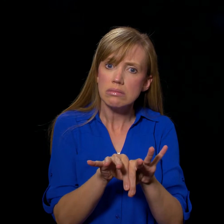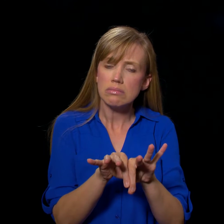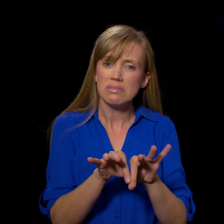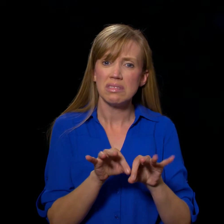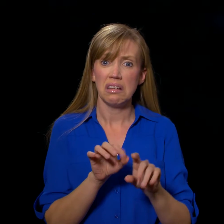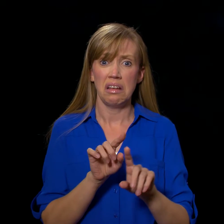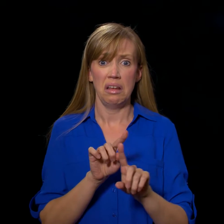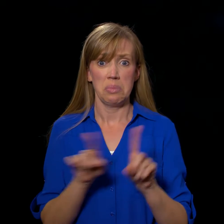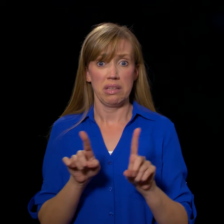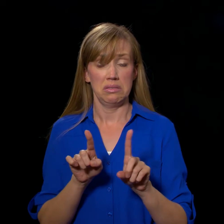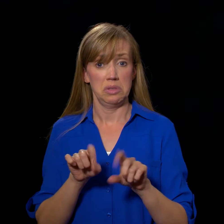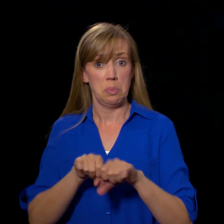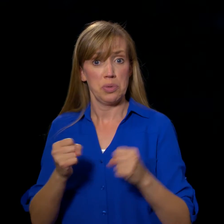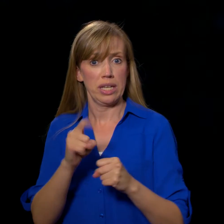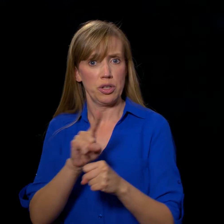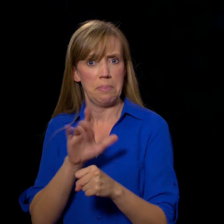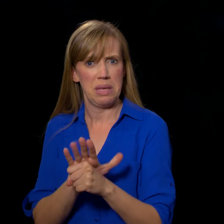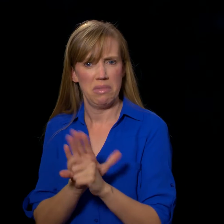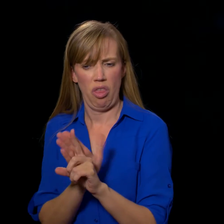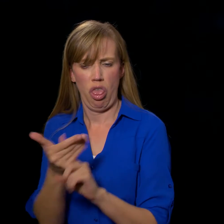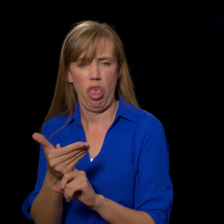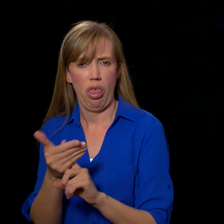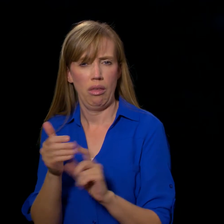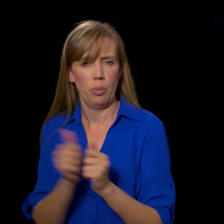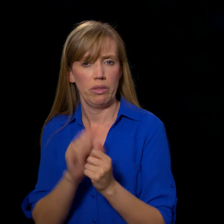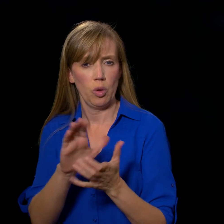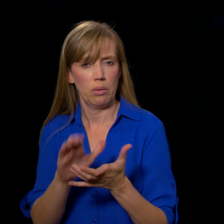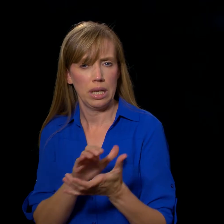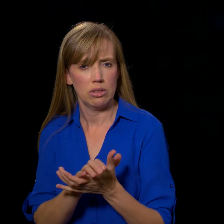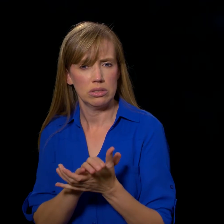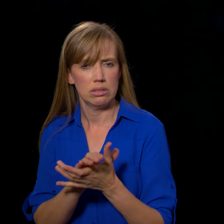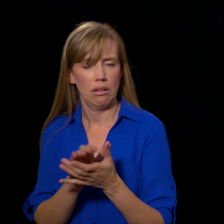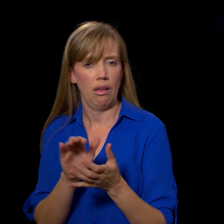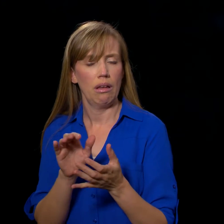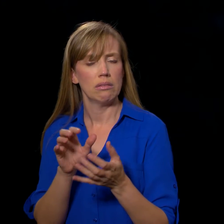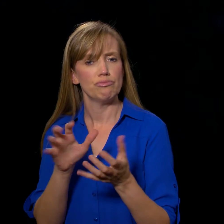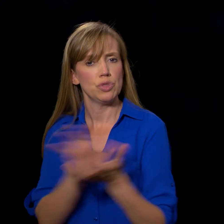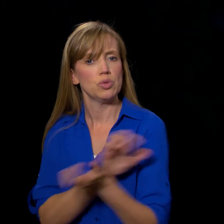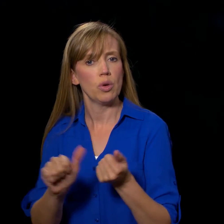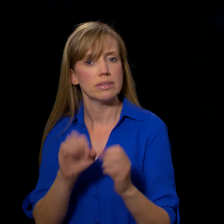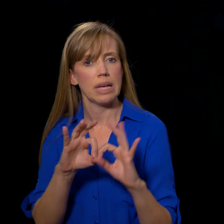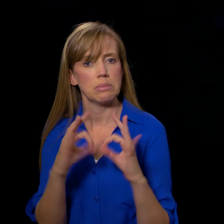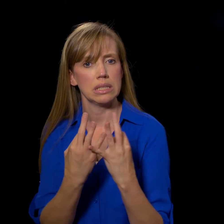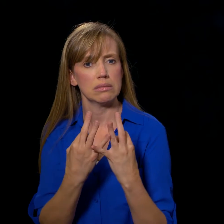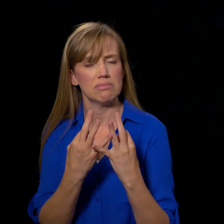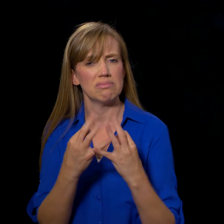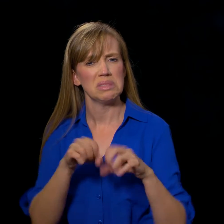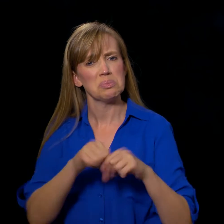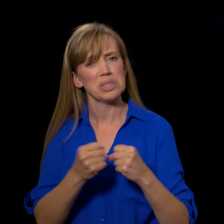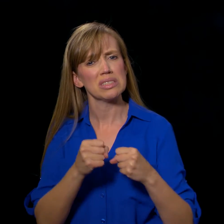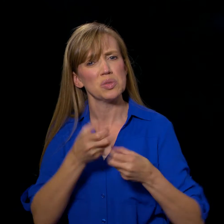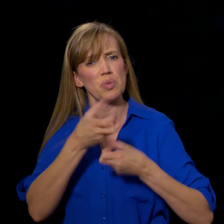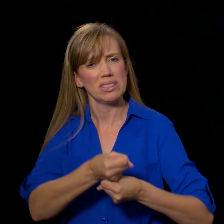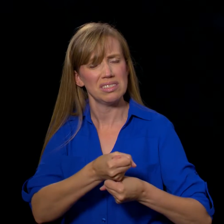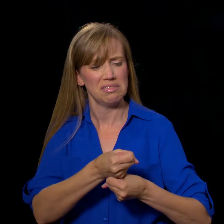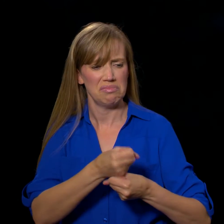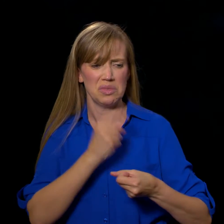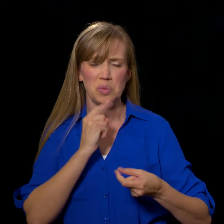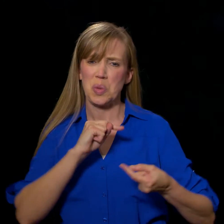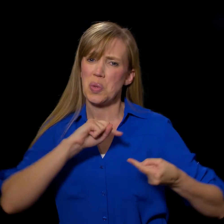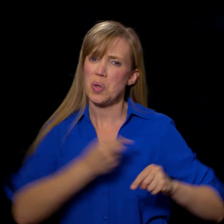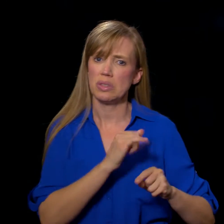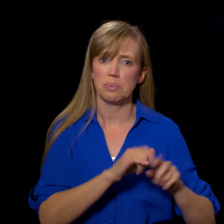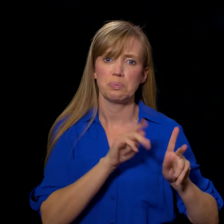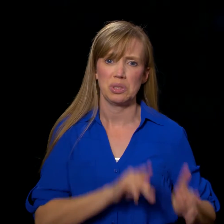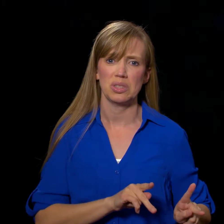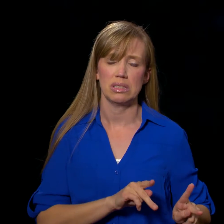whereas infidelity harms individuals and destroys families. While the breaking of trust in a relationship causes enormous pain to the one who's